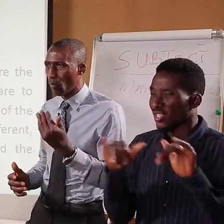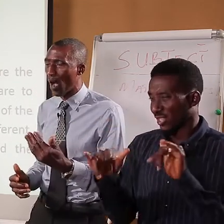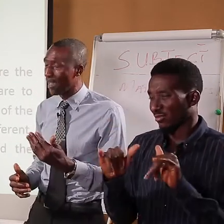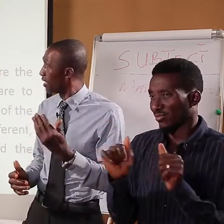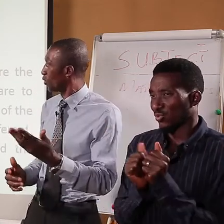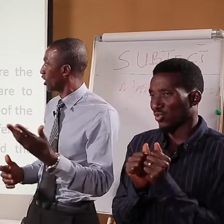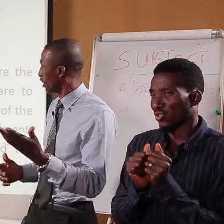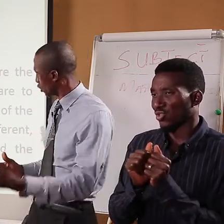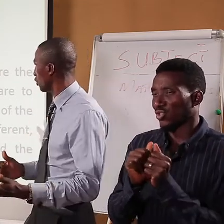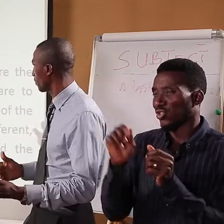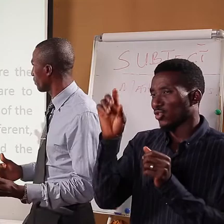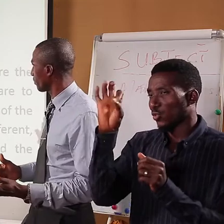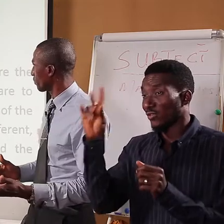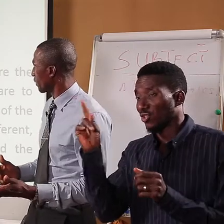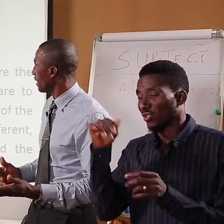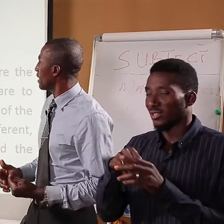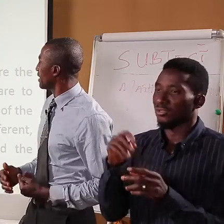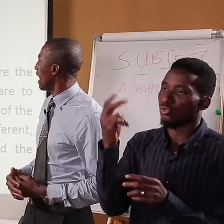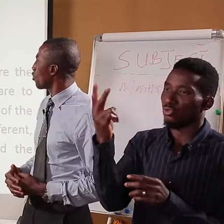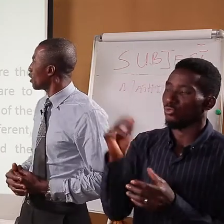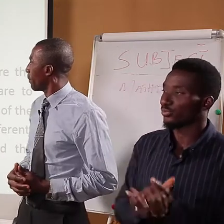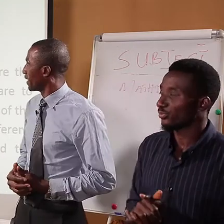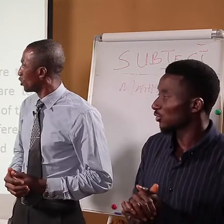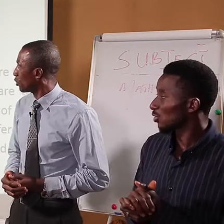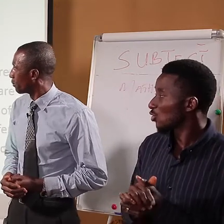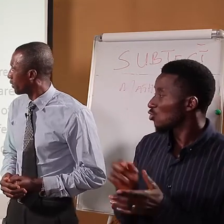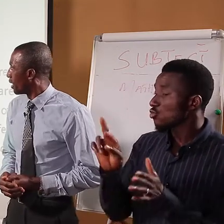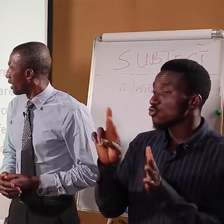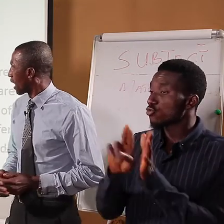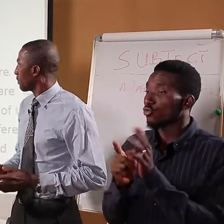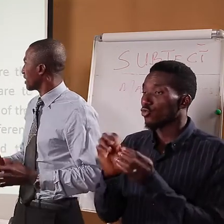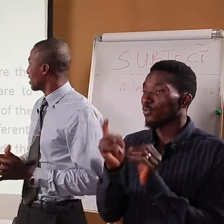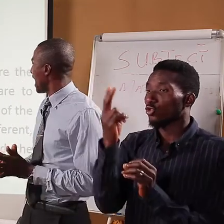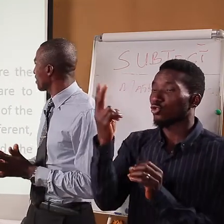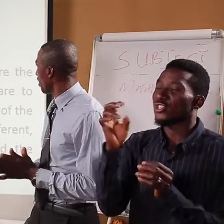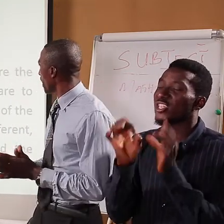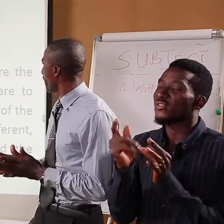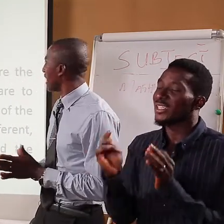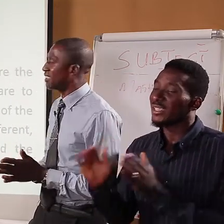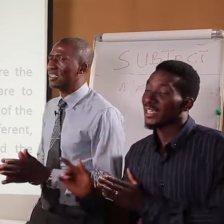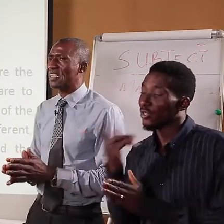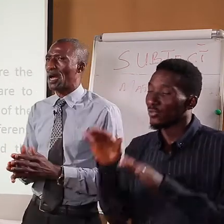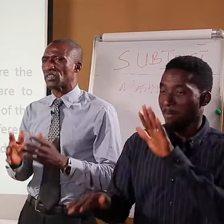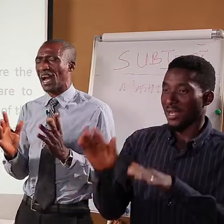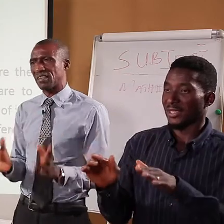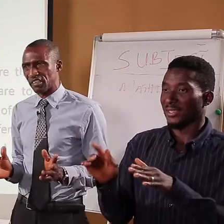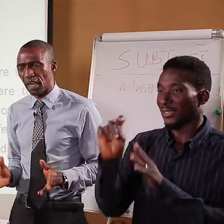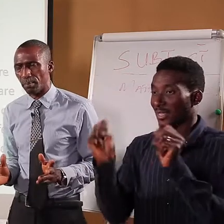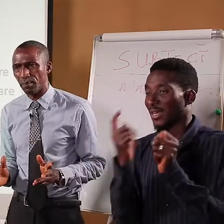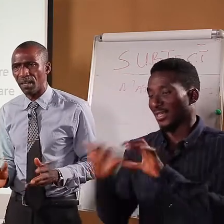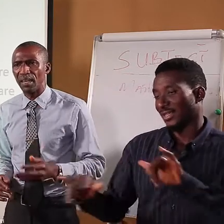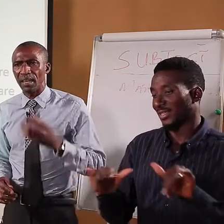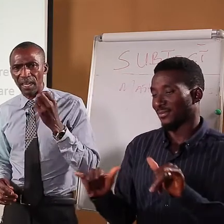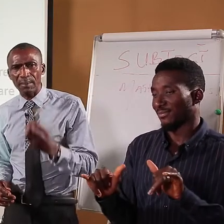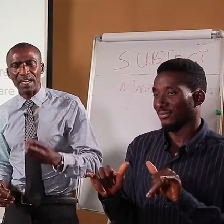coefficient of y in equation 2. Then rule number 2, if the signs of the balancing terms are the